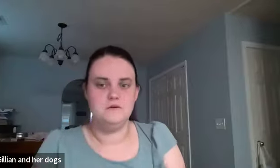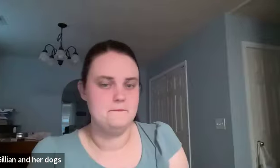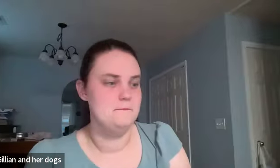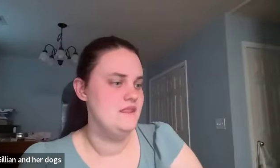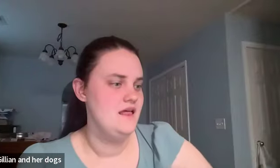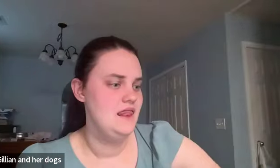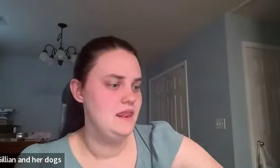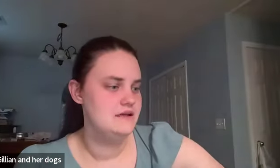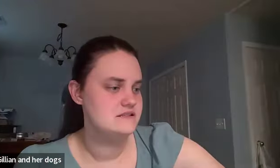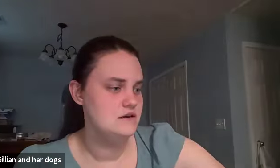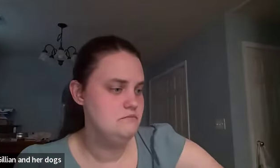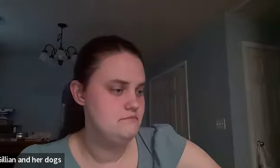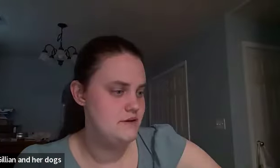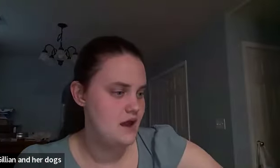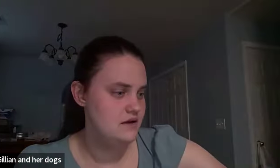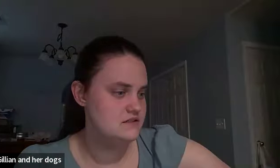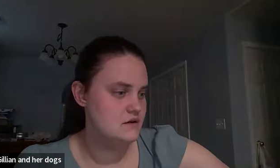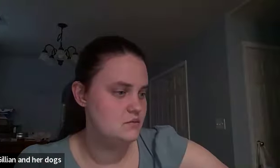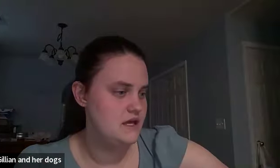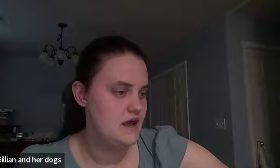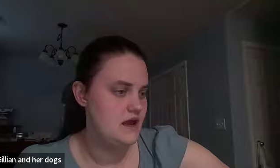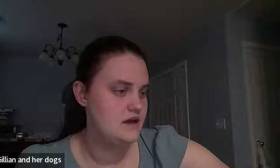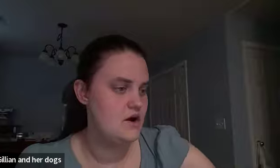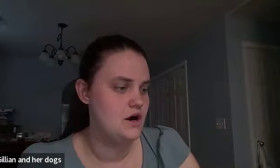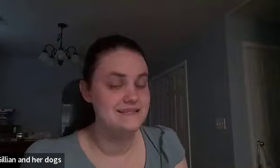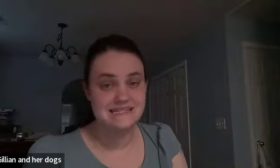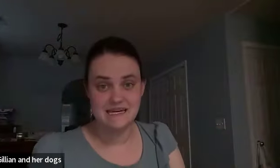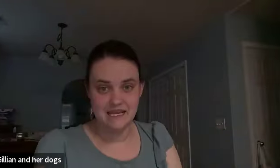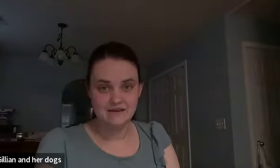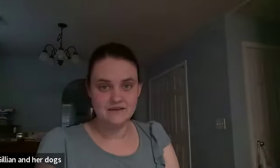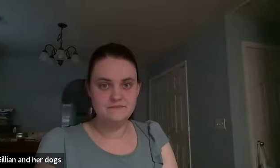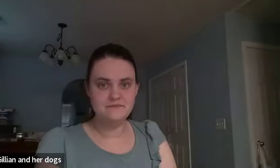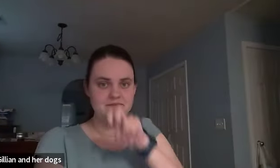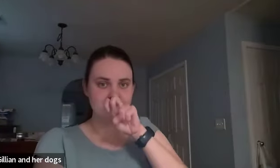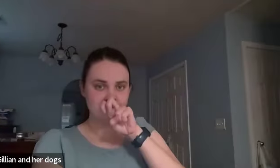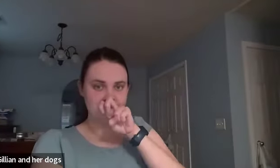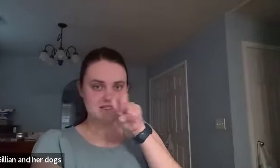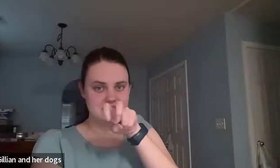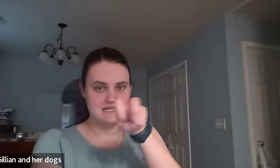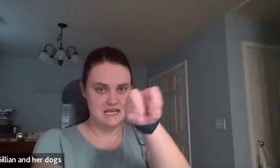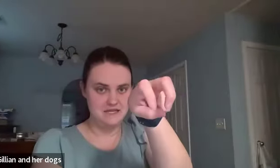Okay, let's go back. So we had our snake,